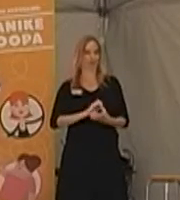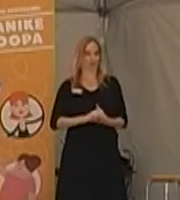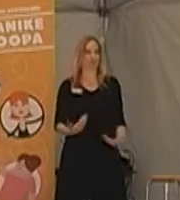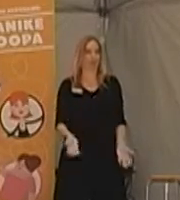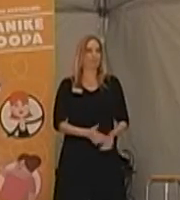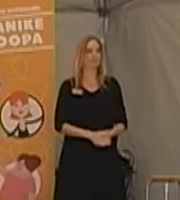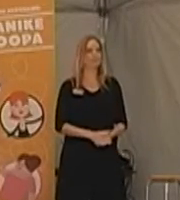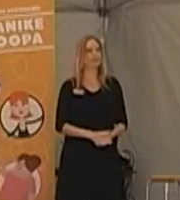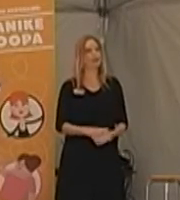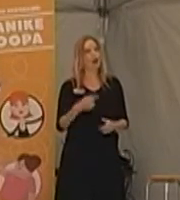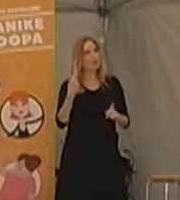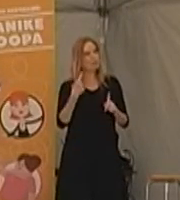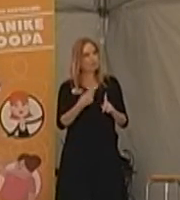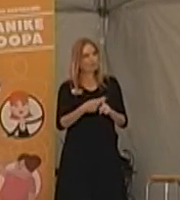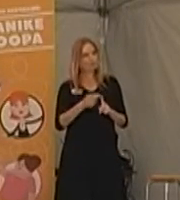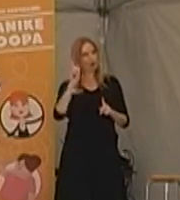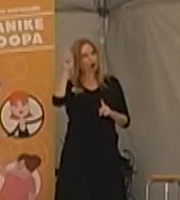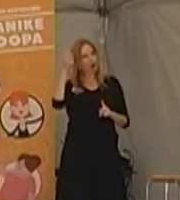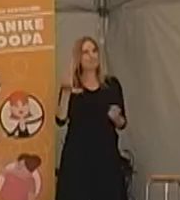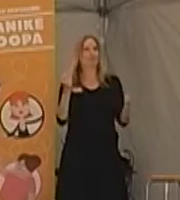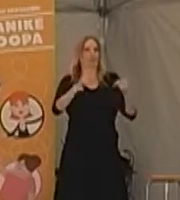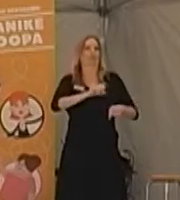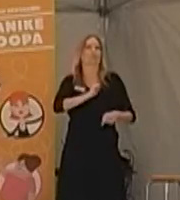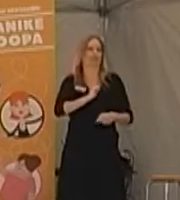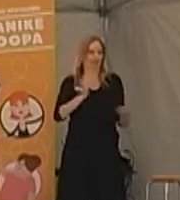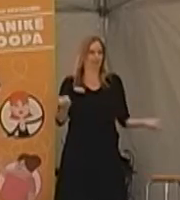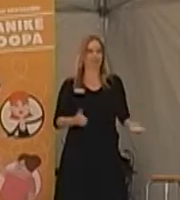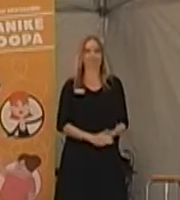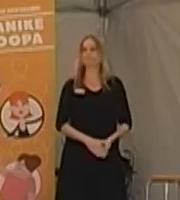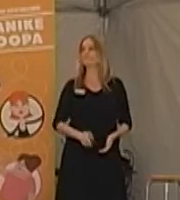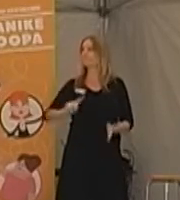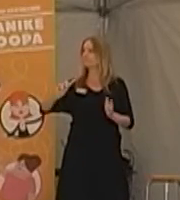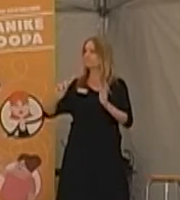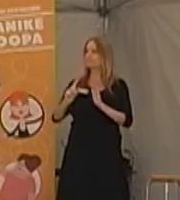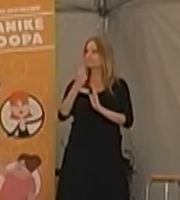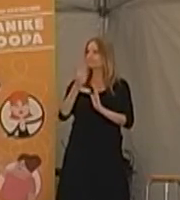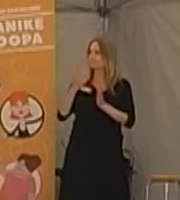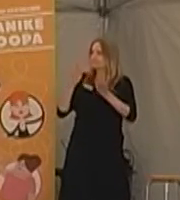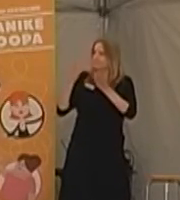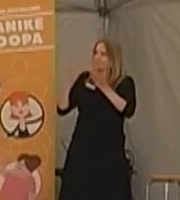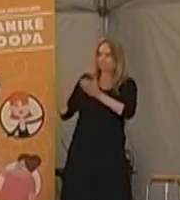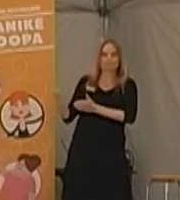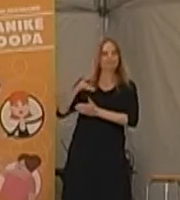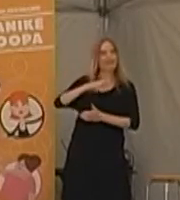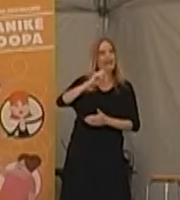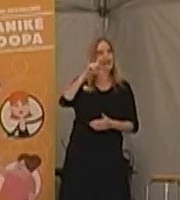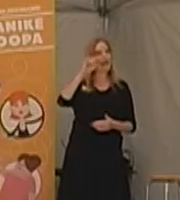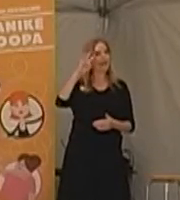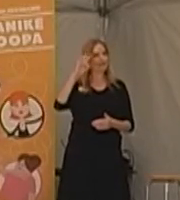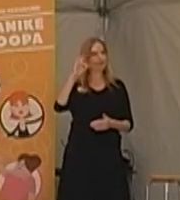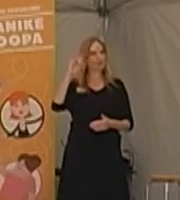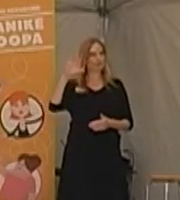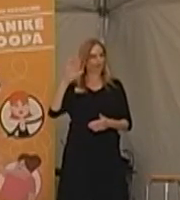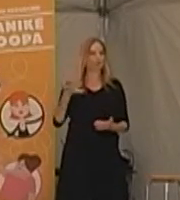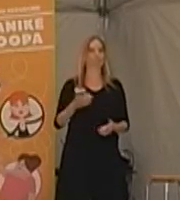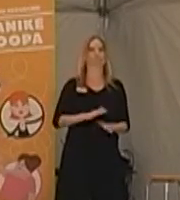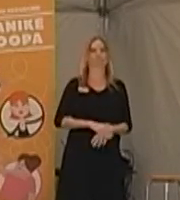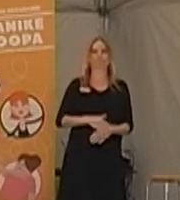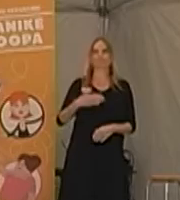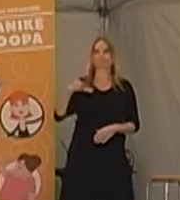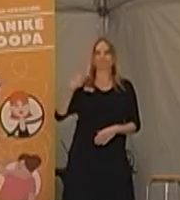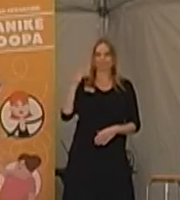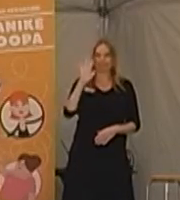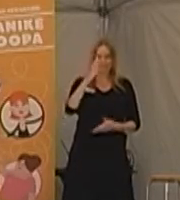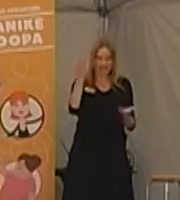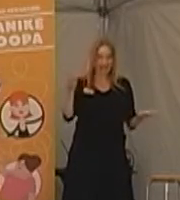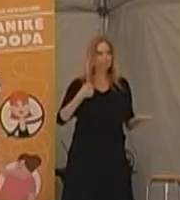and why you think you're here. So we'll start with, at the far end, Helen Russell. Hello. Thank you very much.